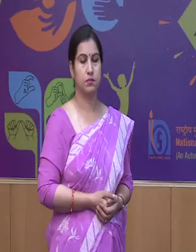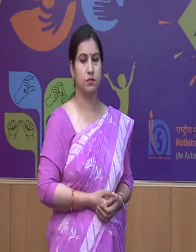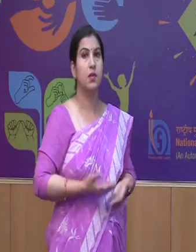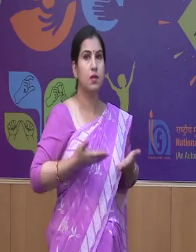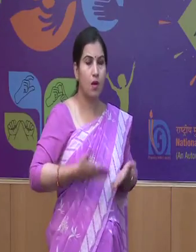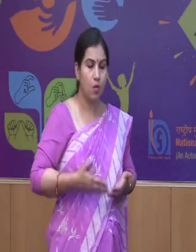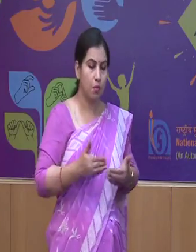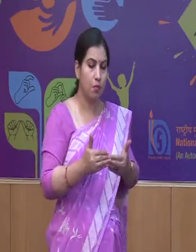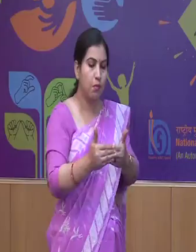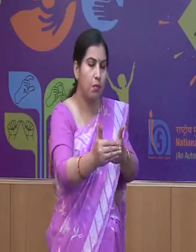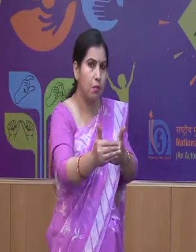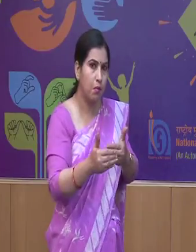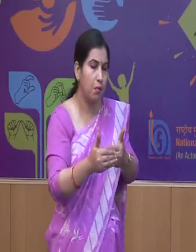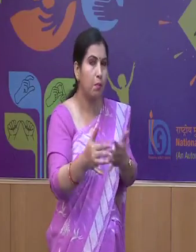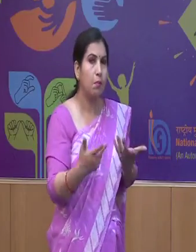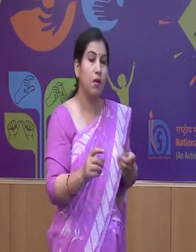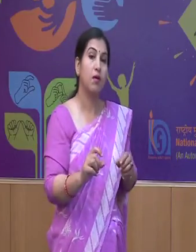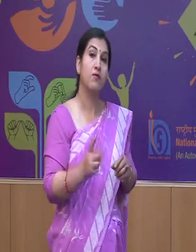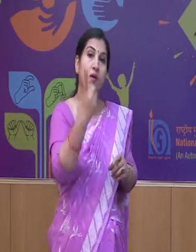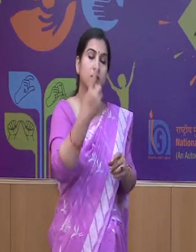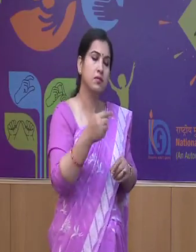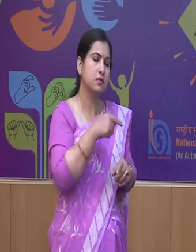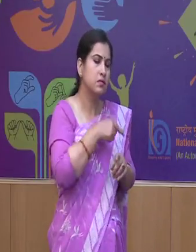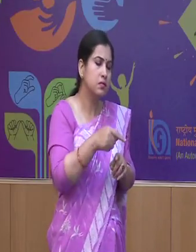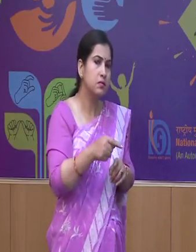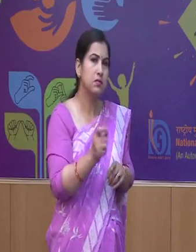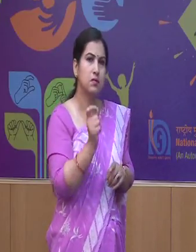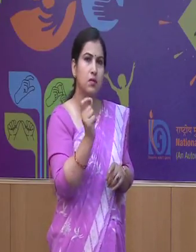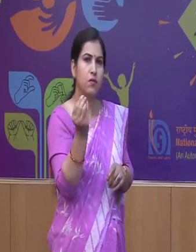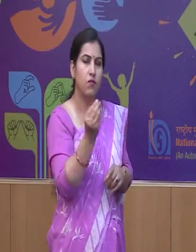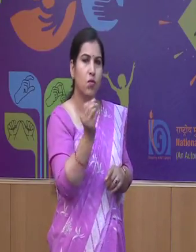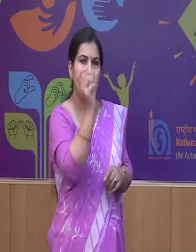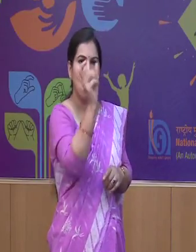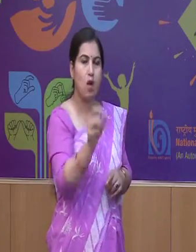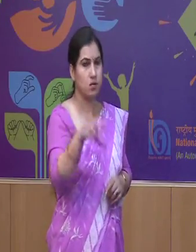Now, before moving forward, let us quickly understand a few economic terms.